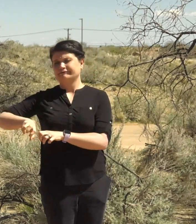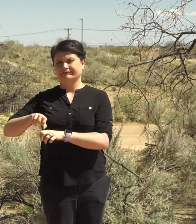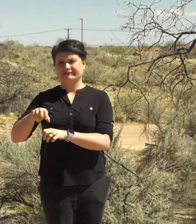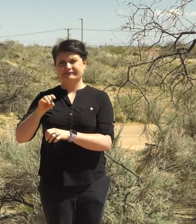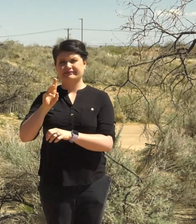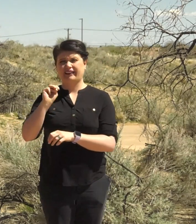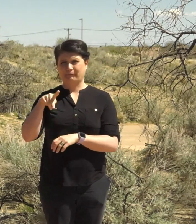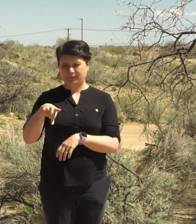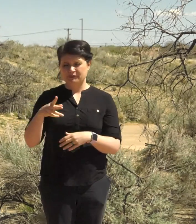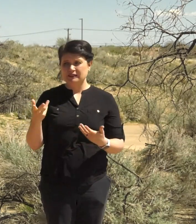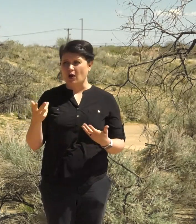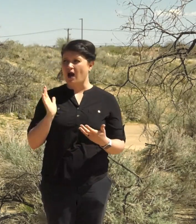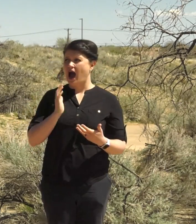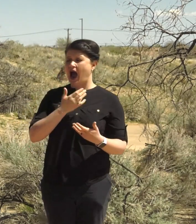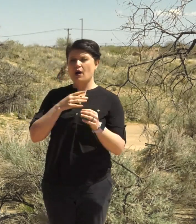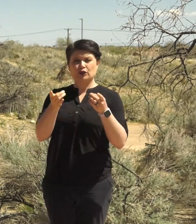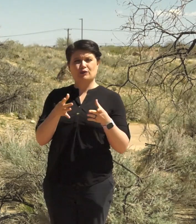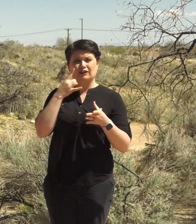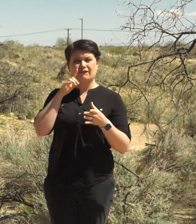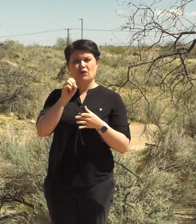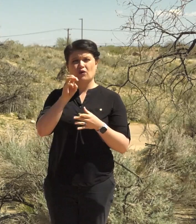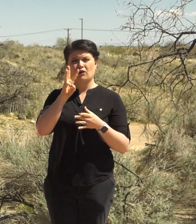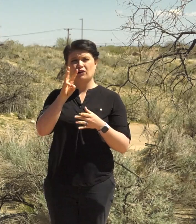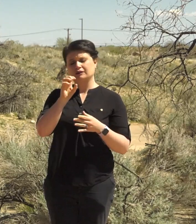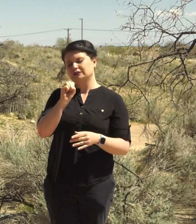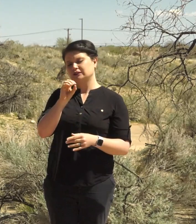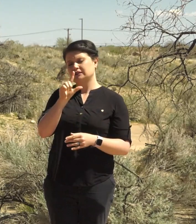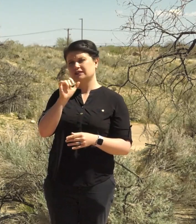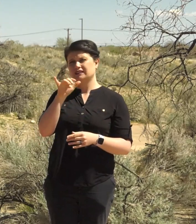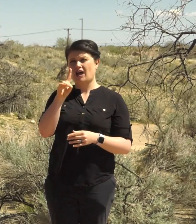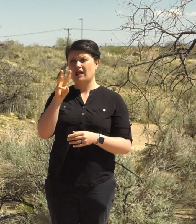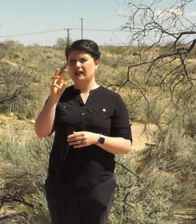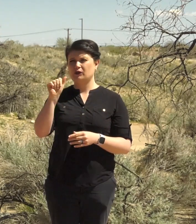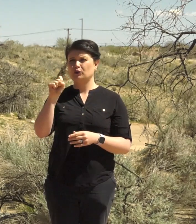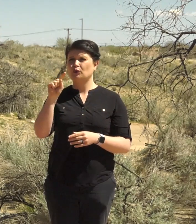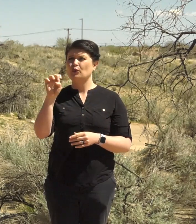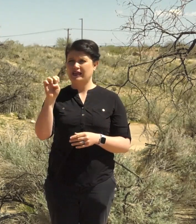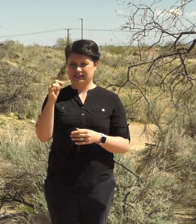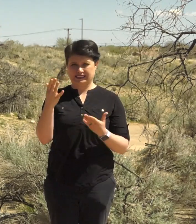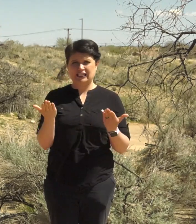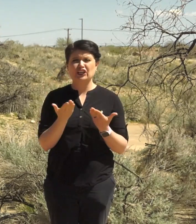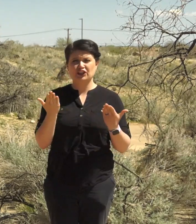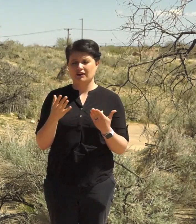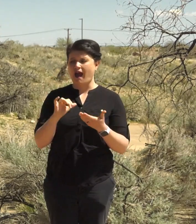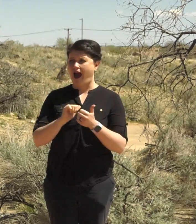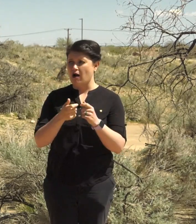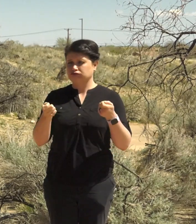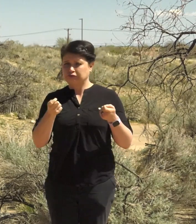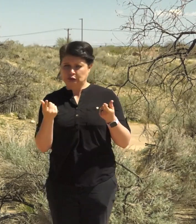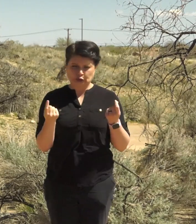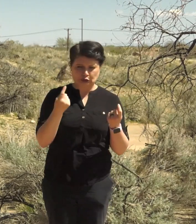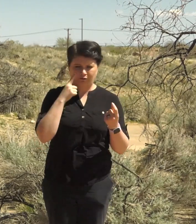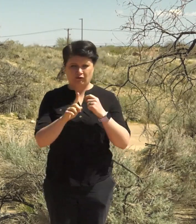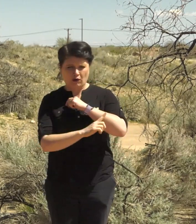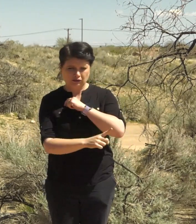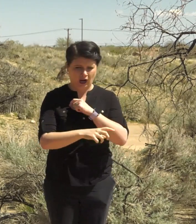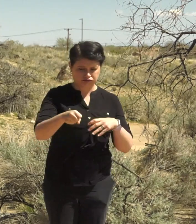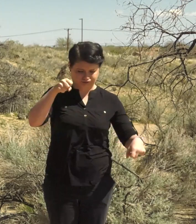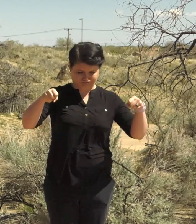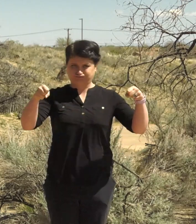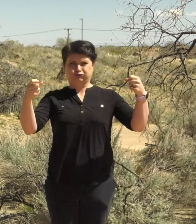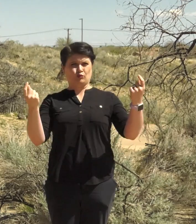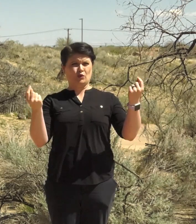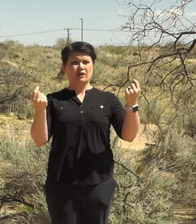is here to walk us through how we're handling spring cleanup and our convenience